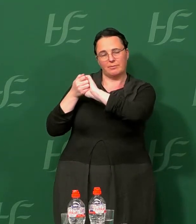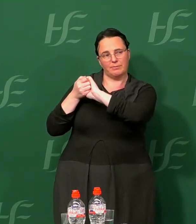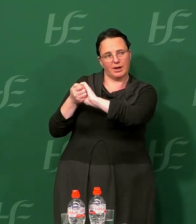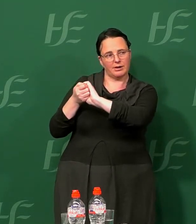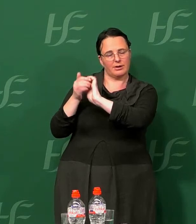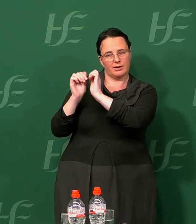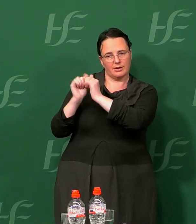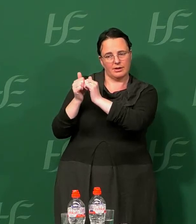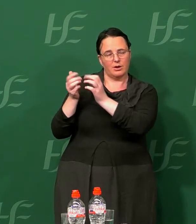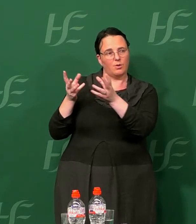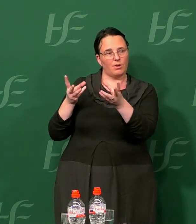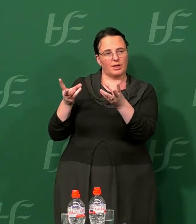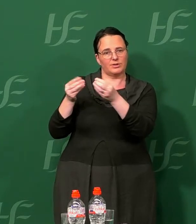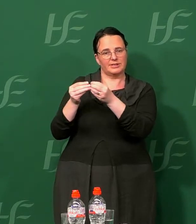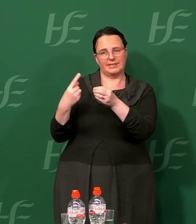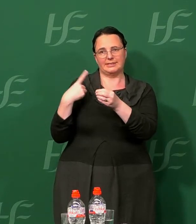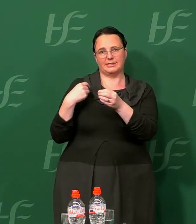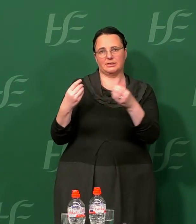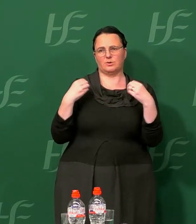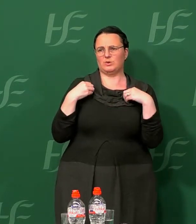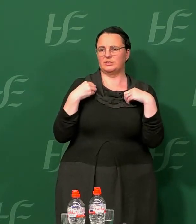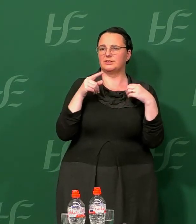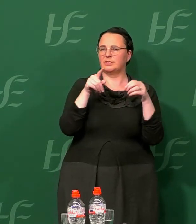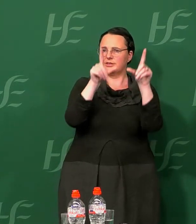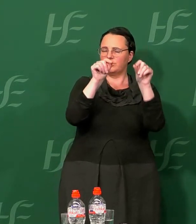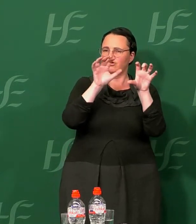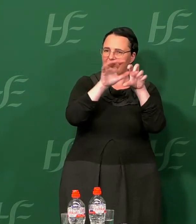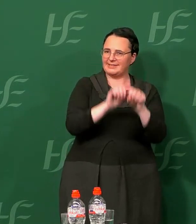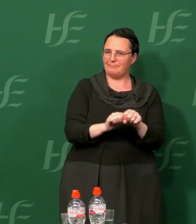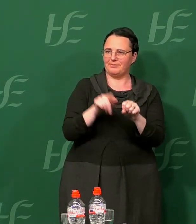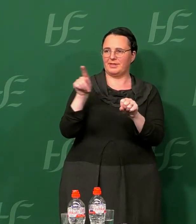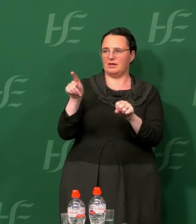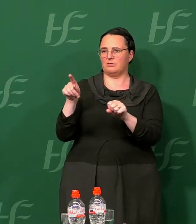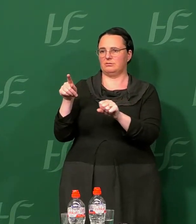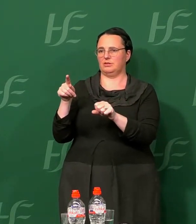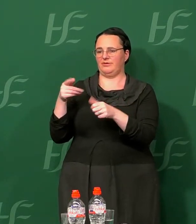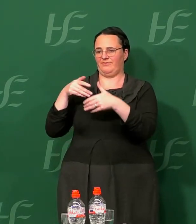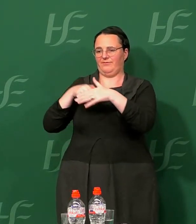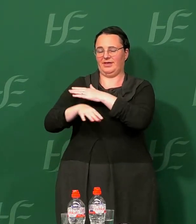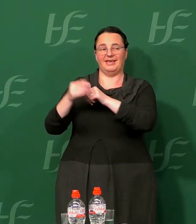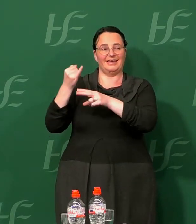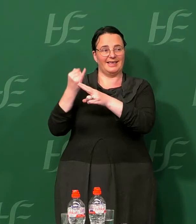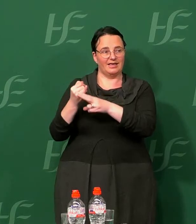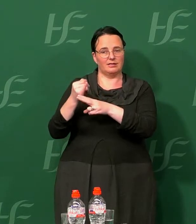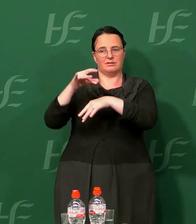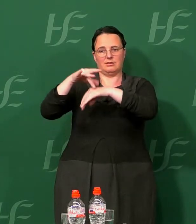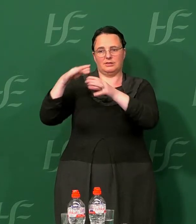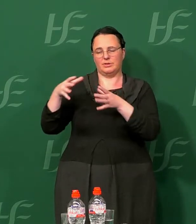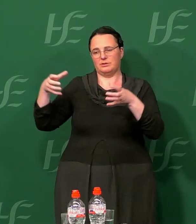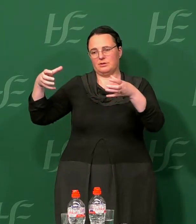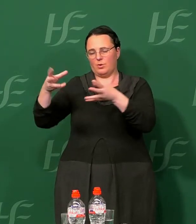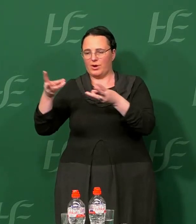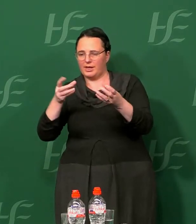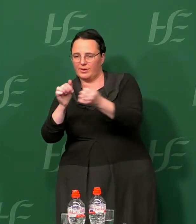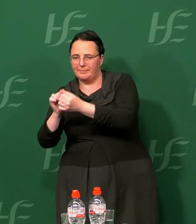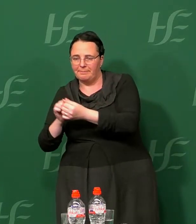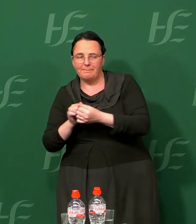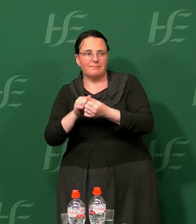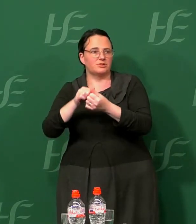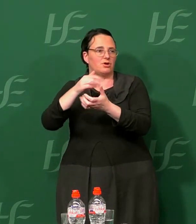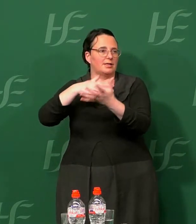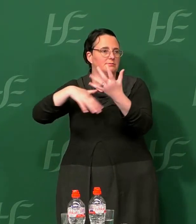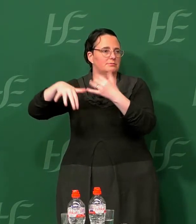with us since our own cyber attack. And they are on site with them, supporting them, and we're in close liaison.